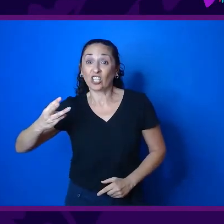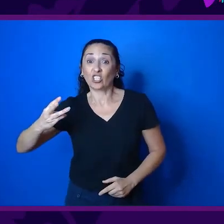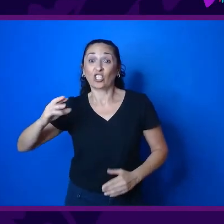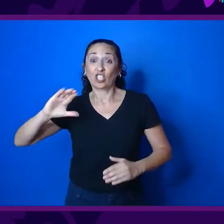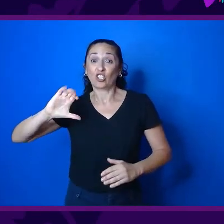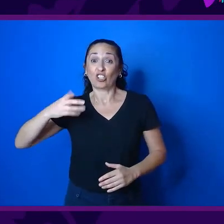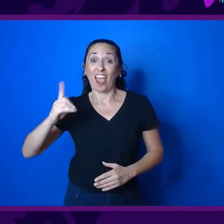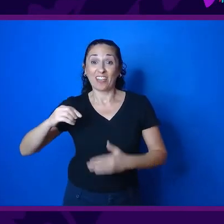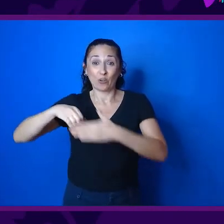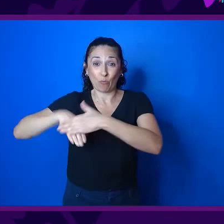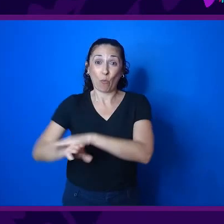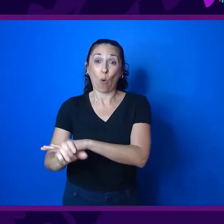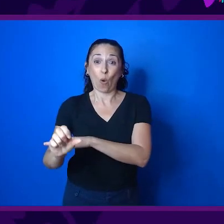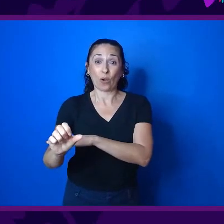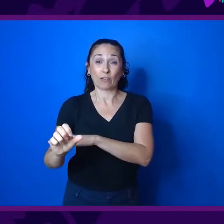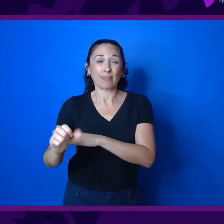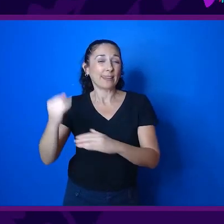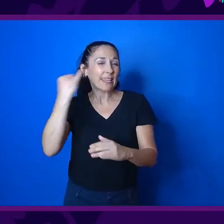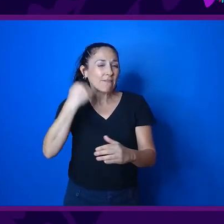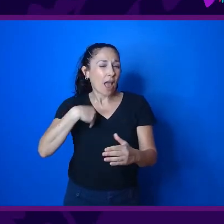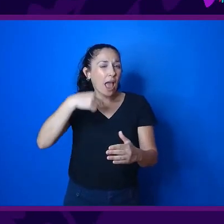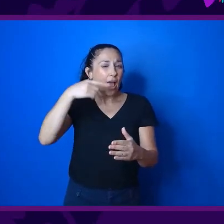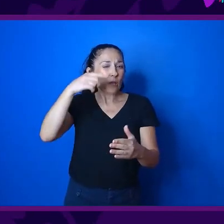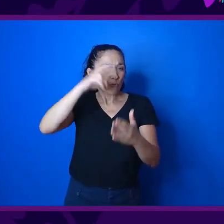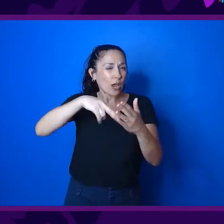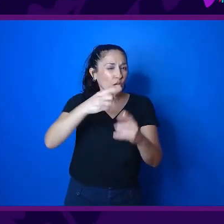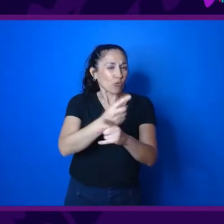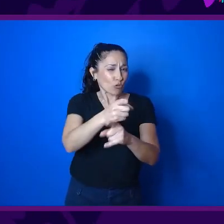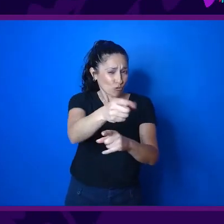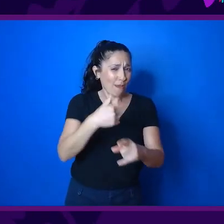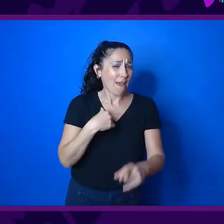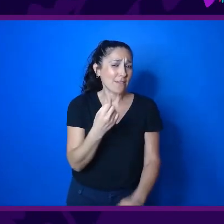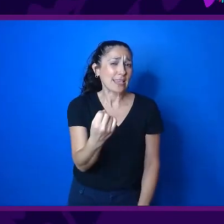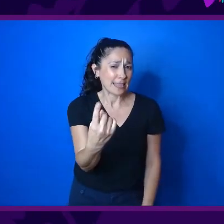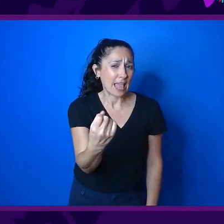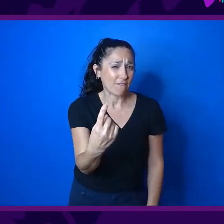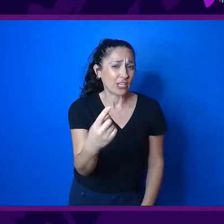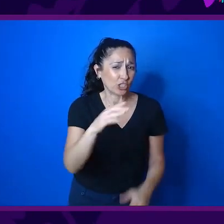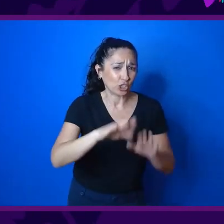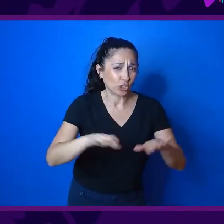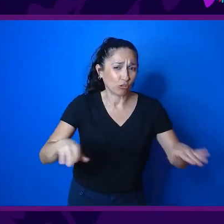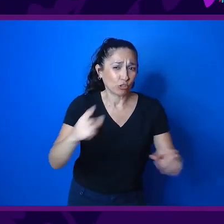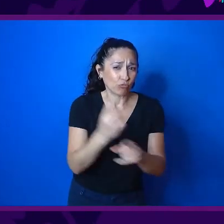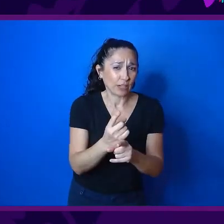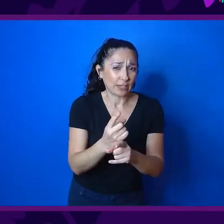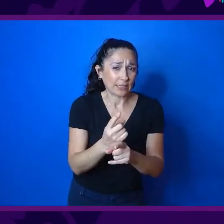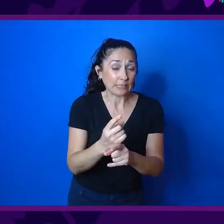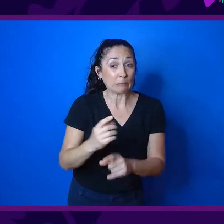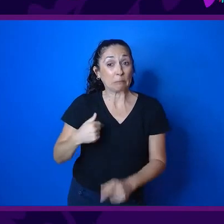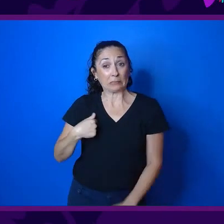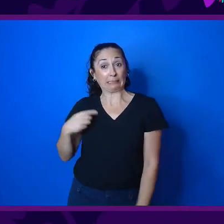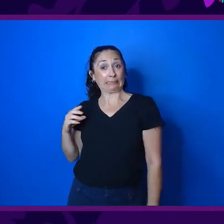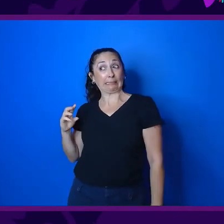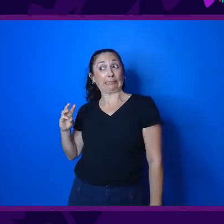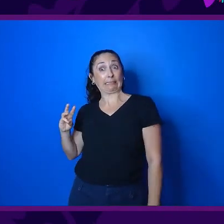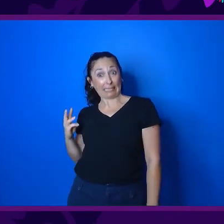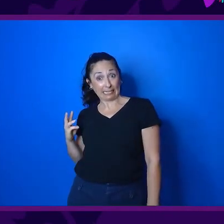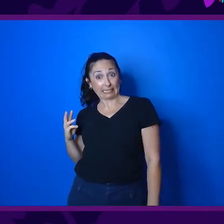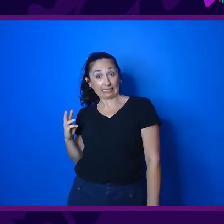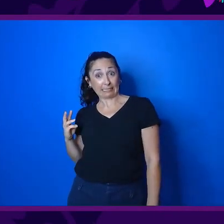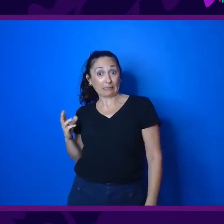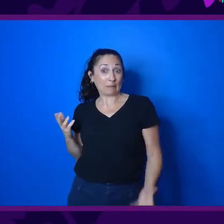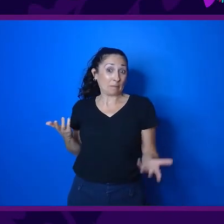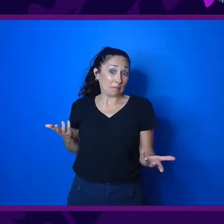I believe, if I read correctly, Dolores Huerta has 11 children. So there's still